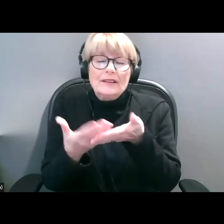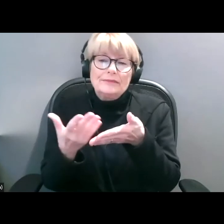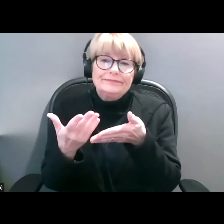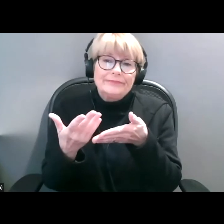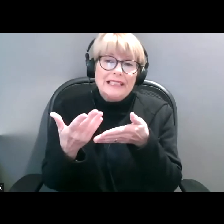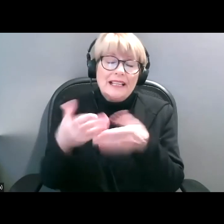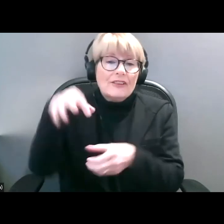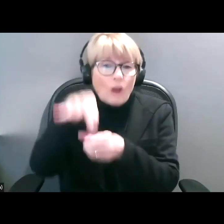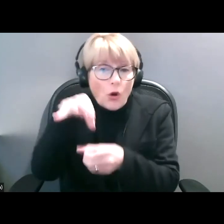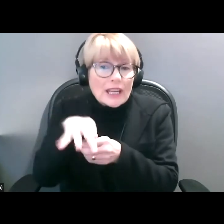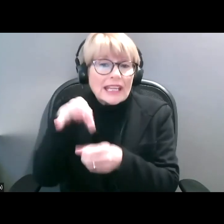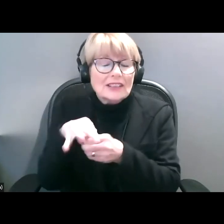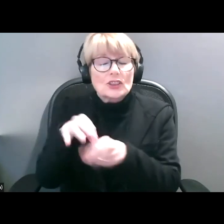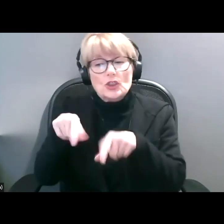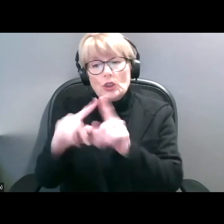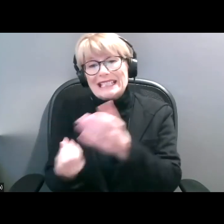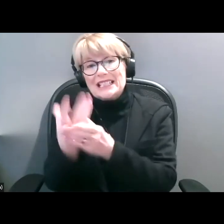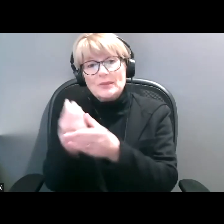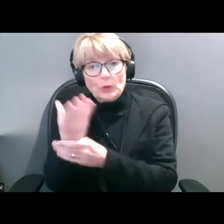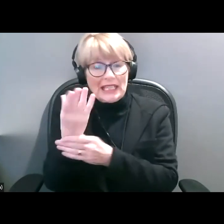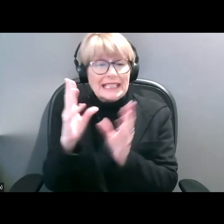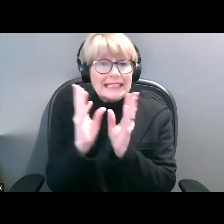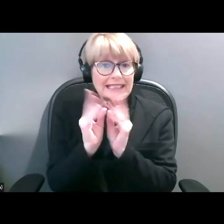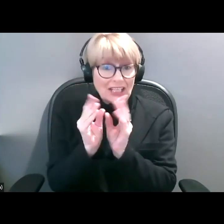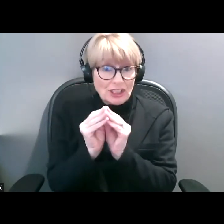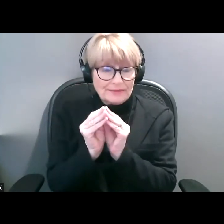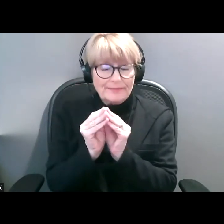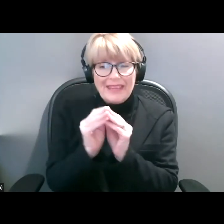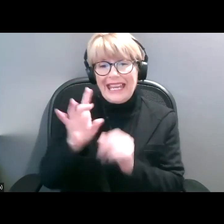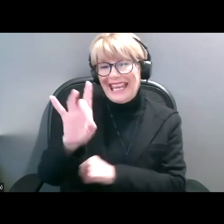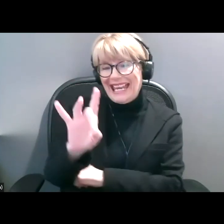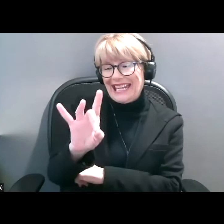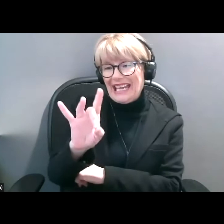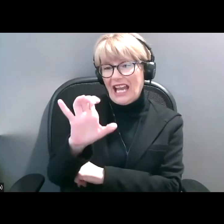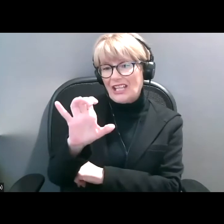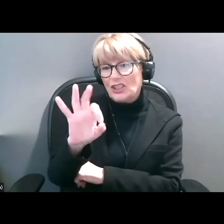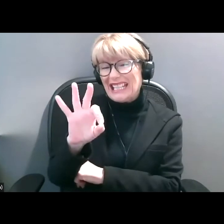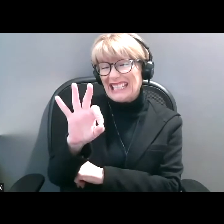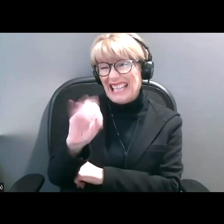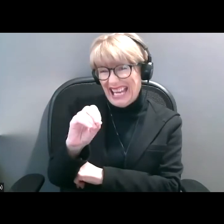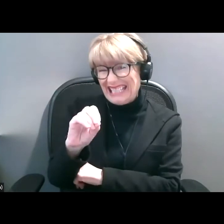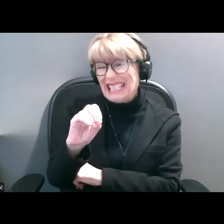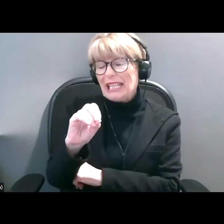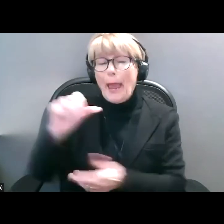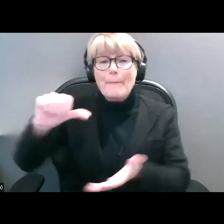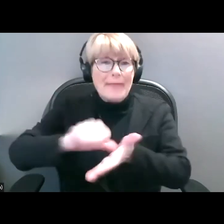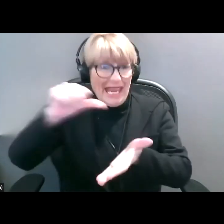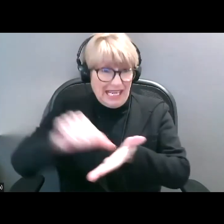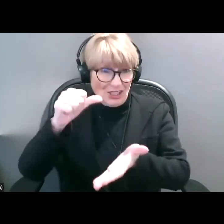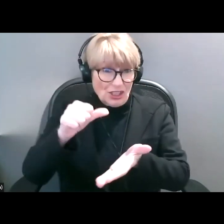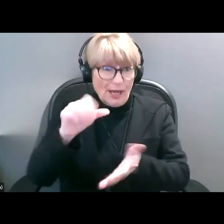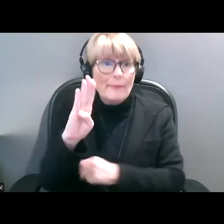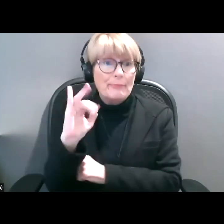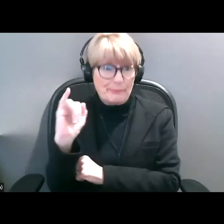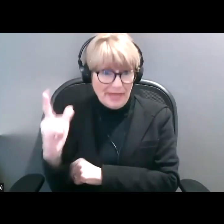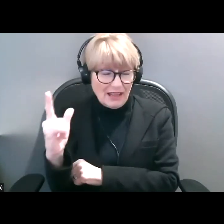the spring session. It's roughly a 890 plus page bill